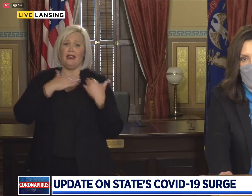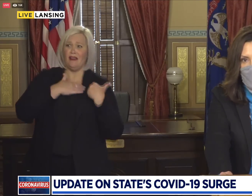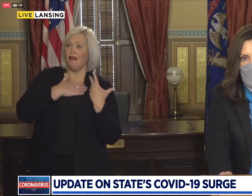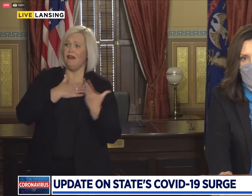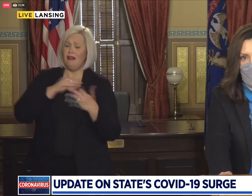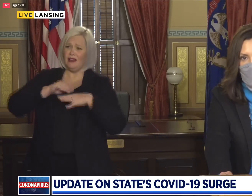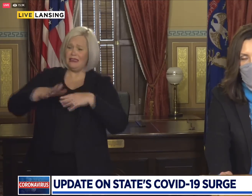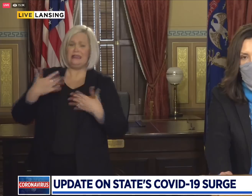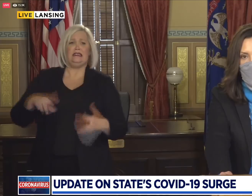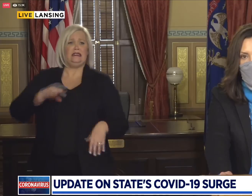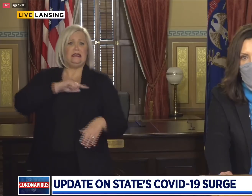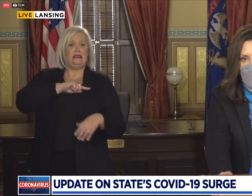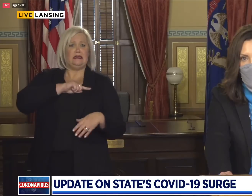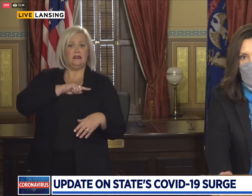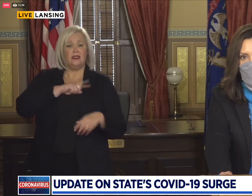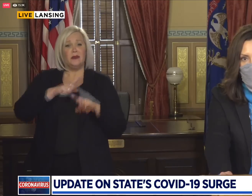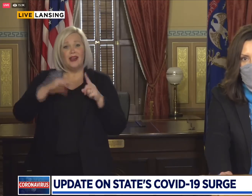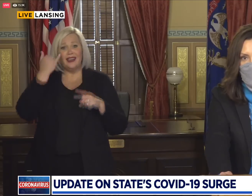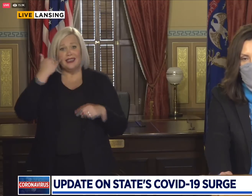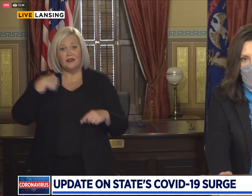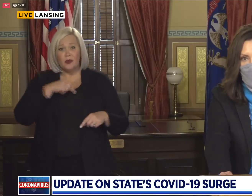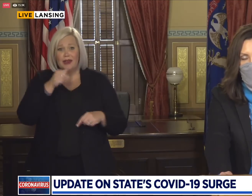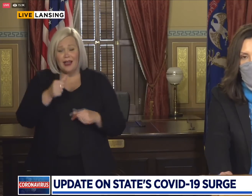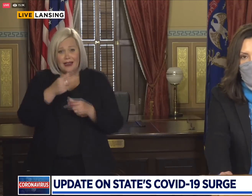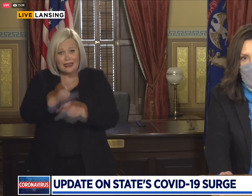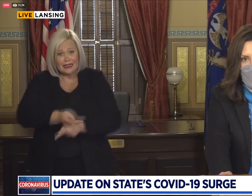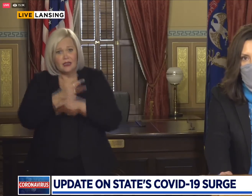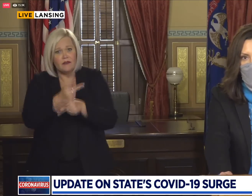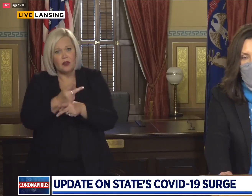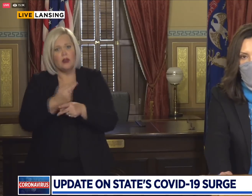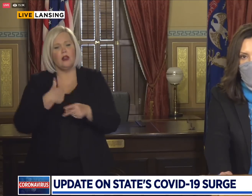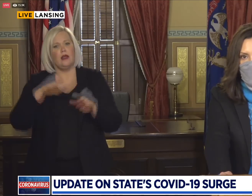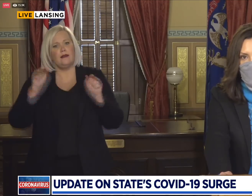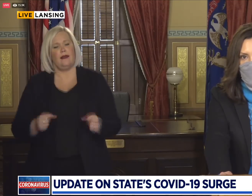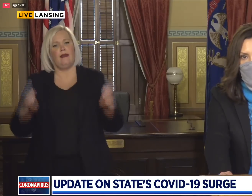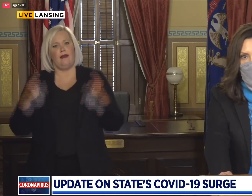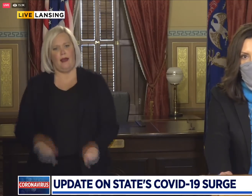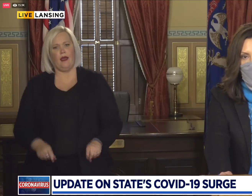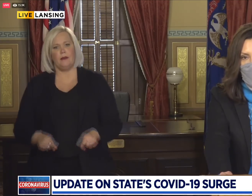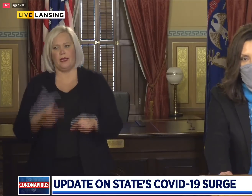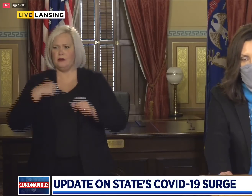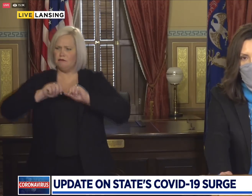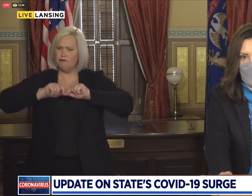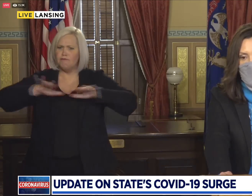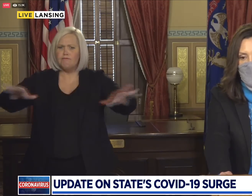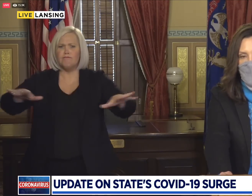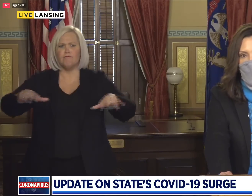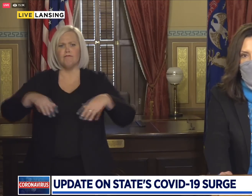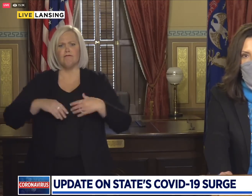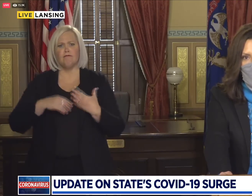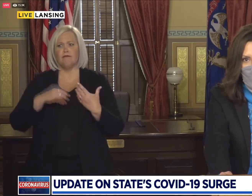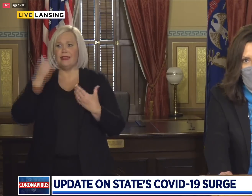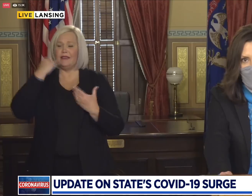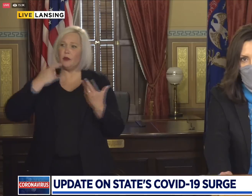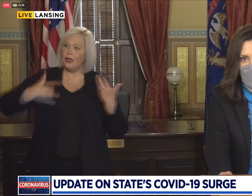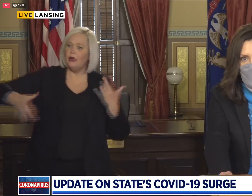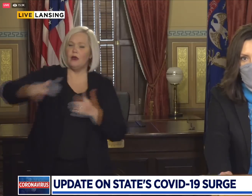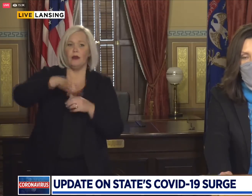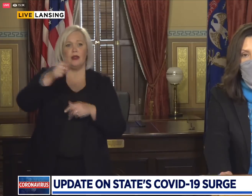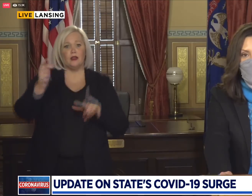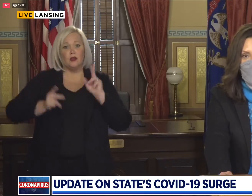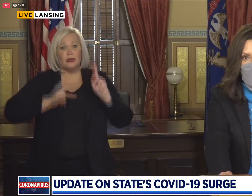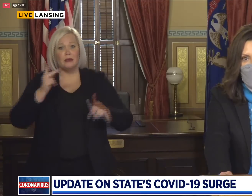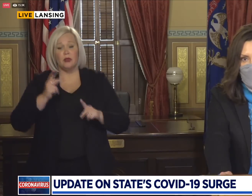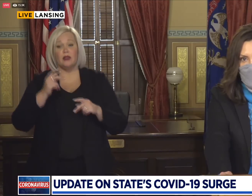of us could do that if we are not really smart about limiting our interactions with people from other households. When you do have an interaction,